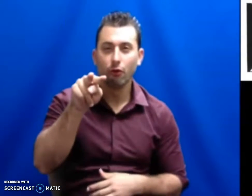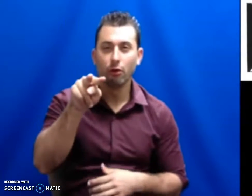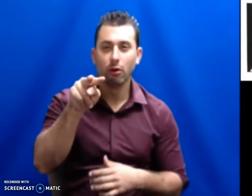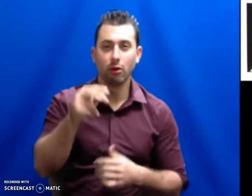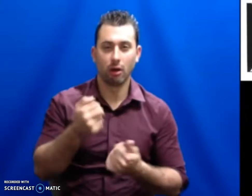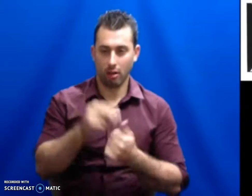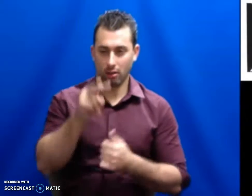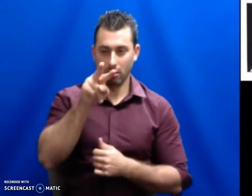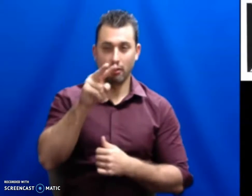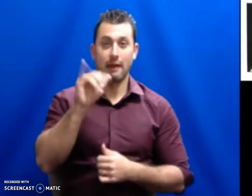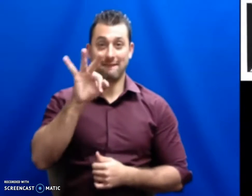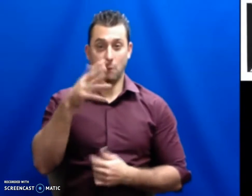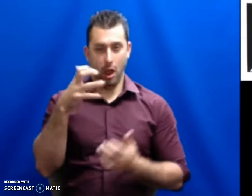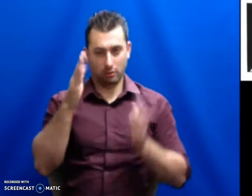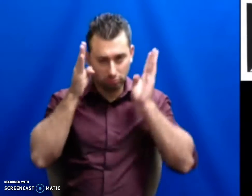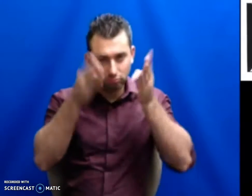but it depends on how you see it.